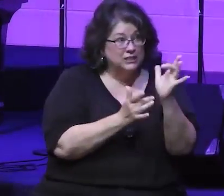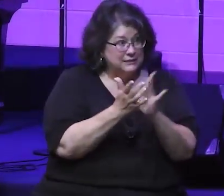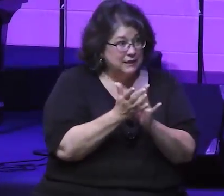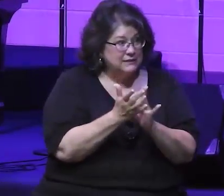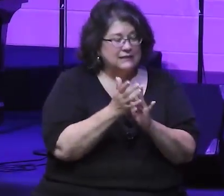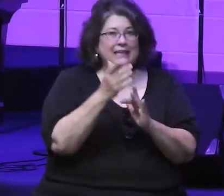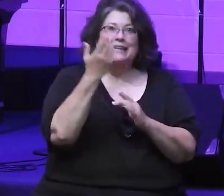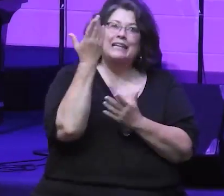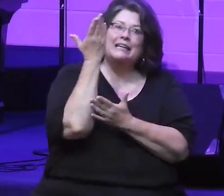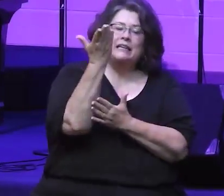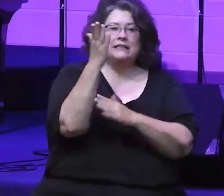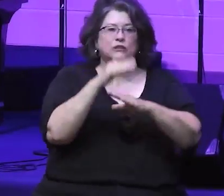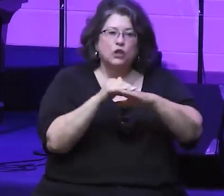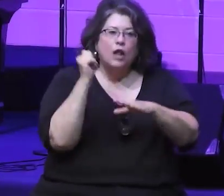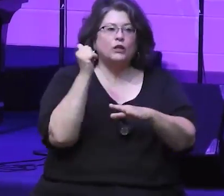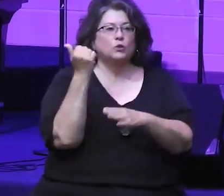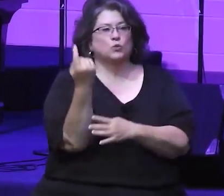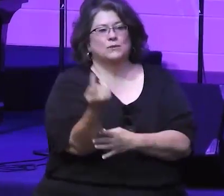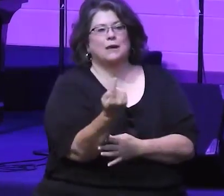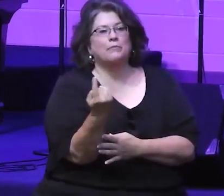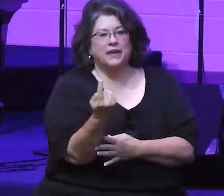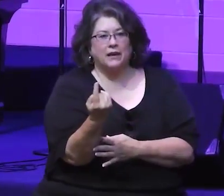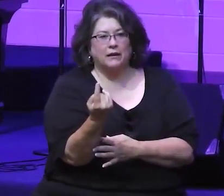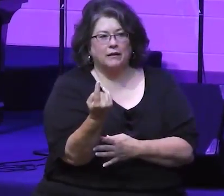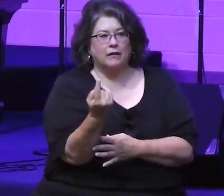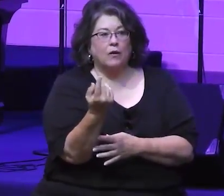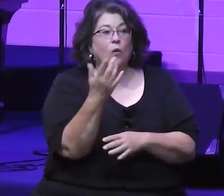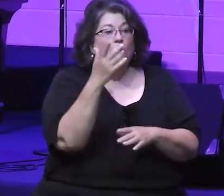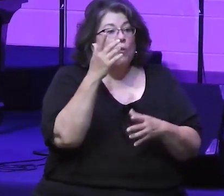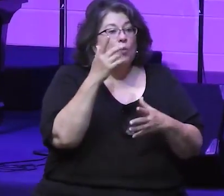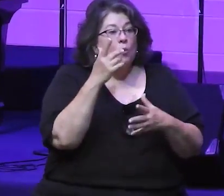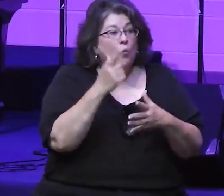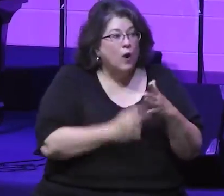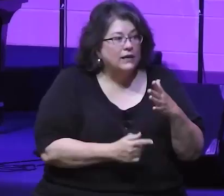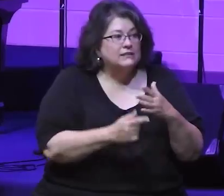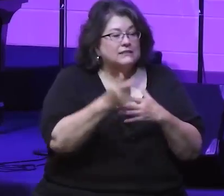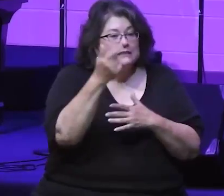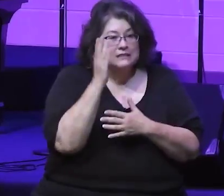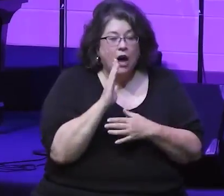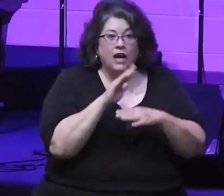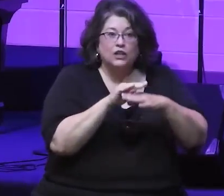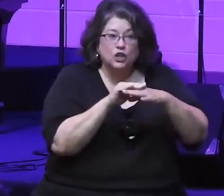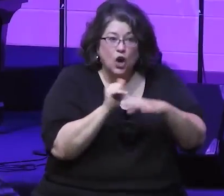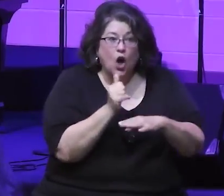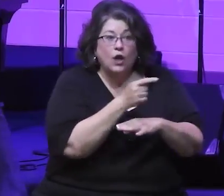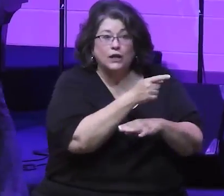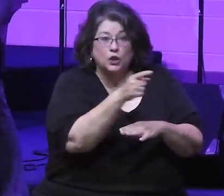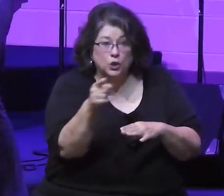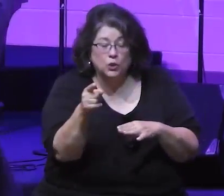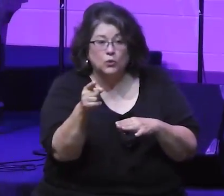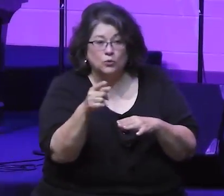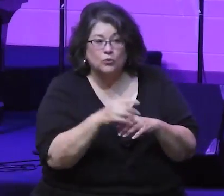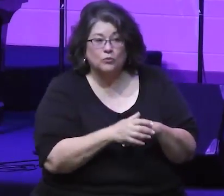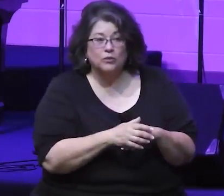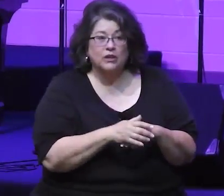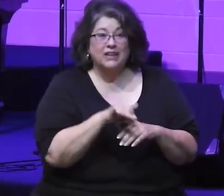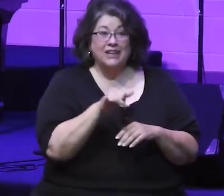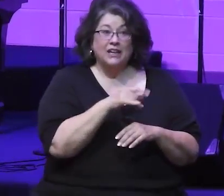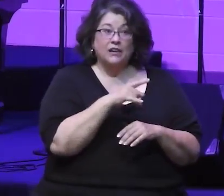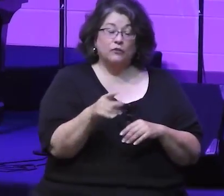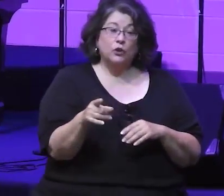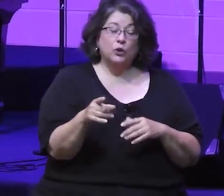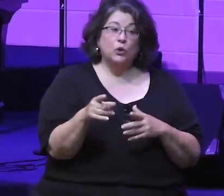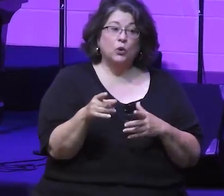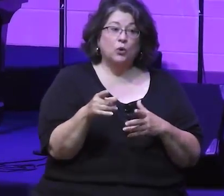you are called. The question is, what are you called to? This is a whole life stewardship question. What is it? If you were to take the whole of